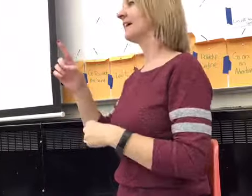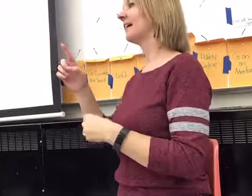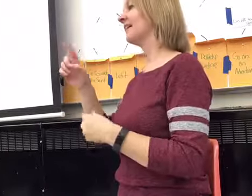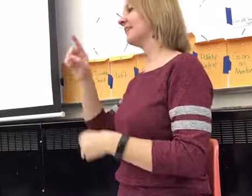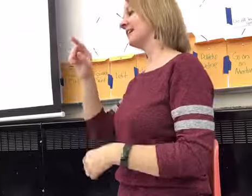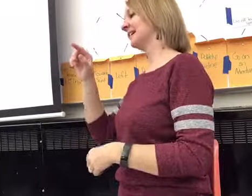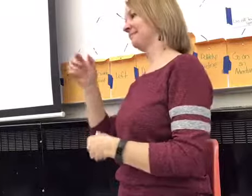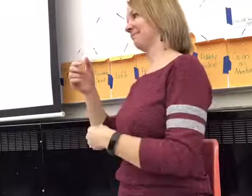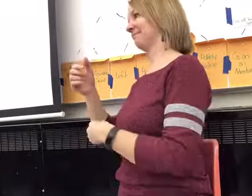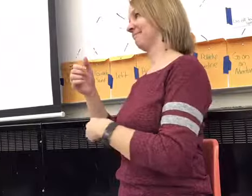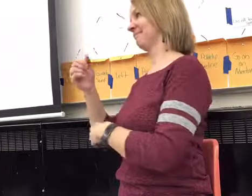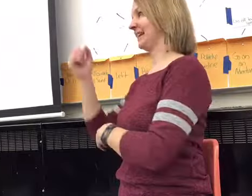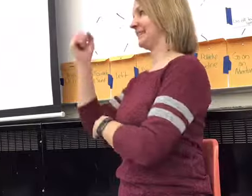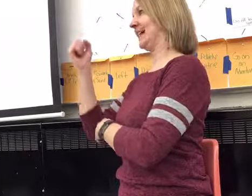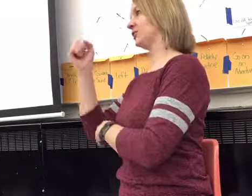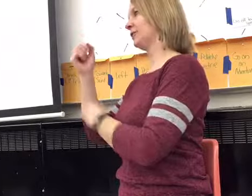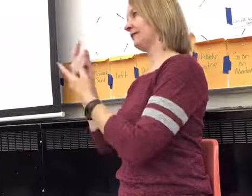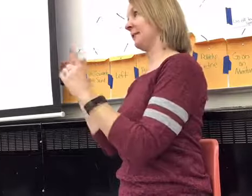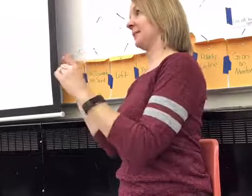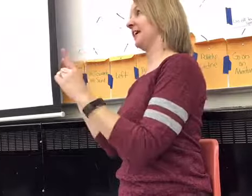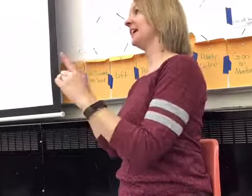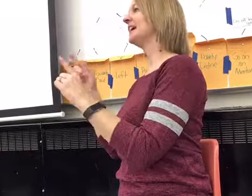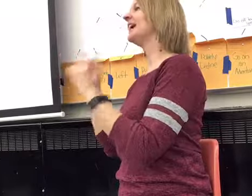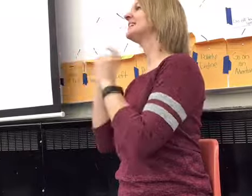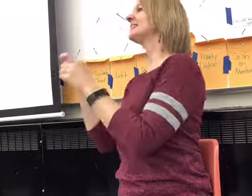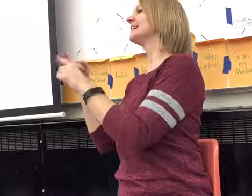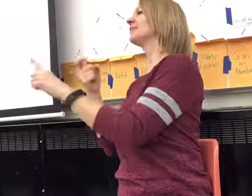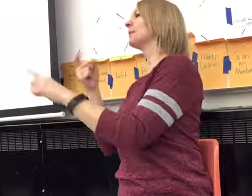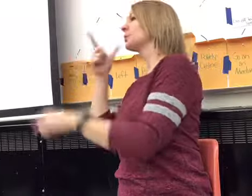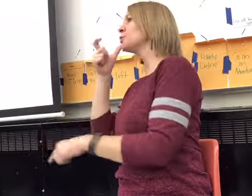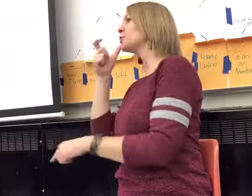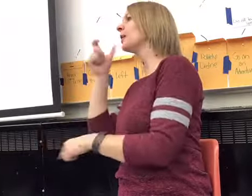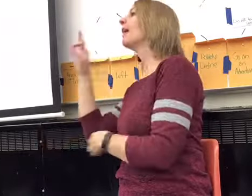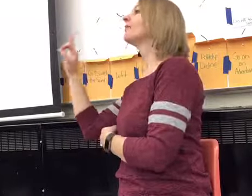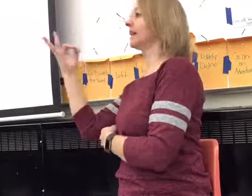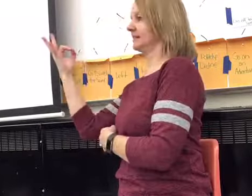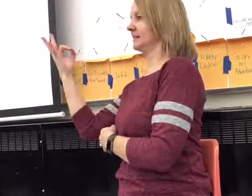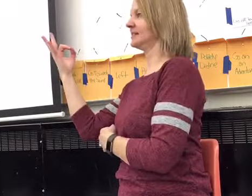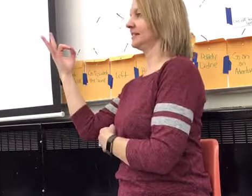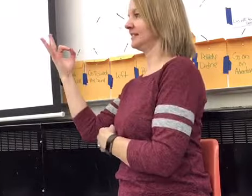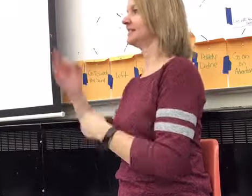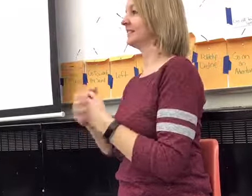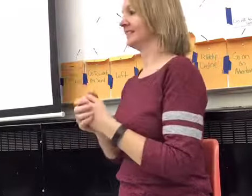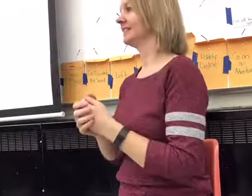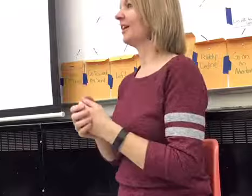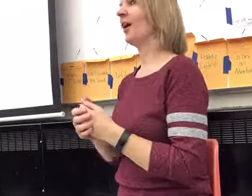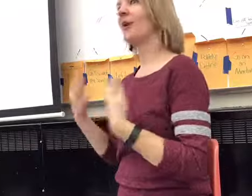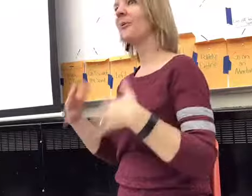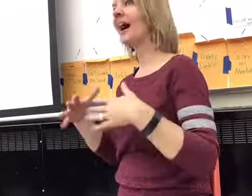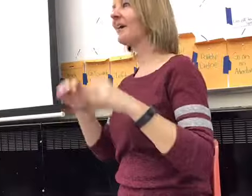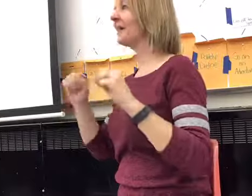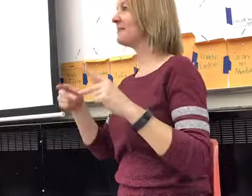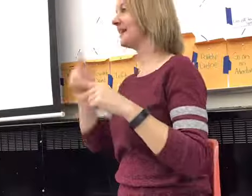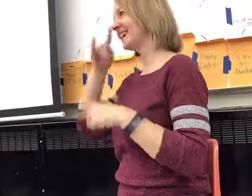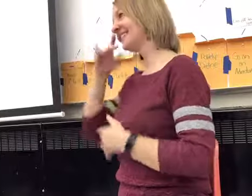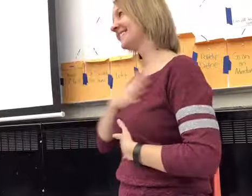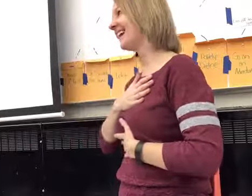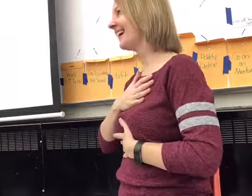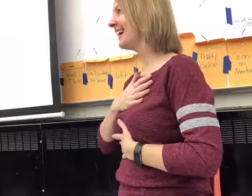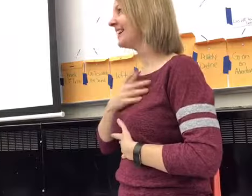thing. But this was actually a gift from who? Anybody know? France. Oh, look at you guys, all you AP kids. Now, it's going to come over from France